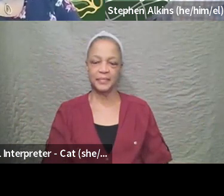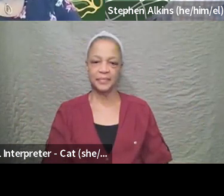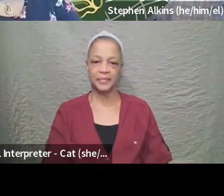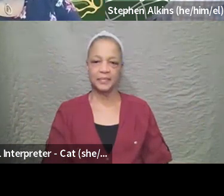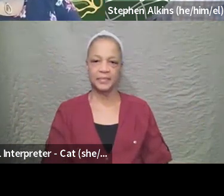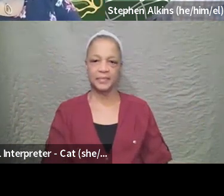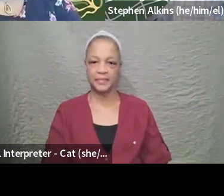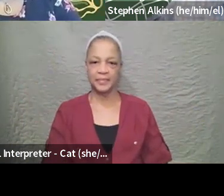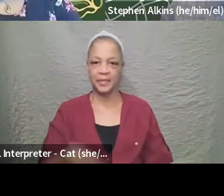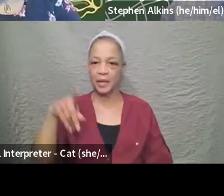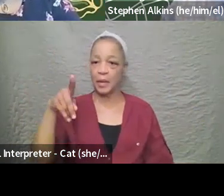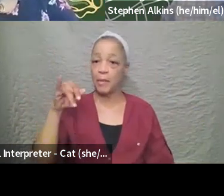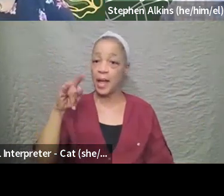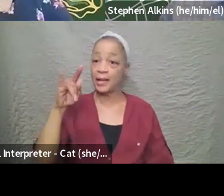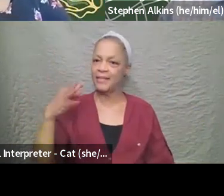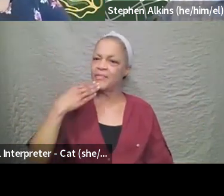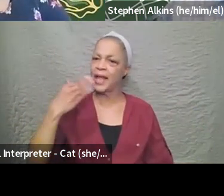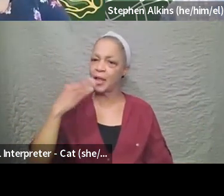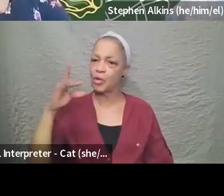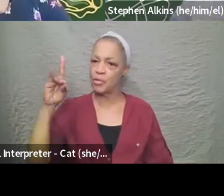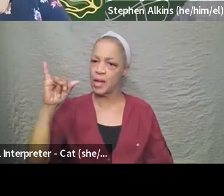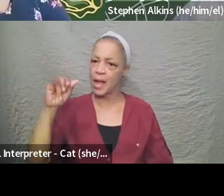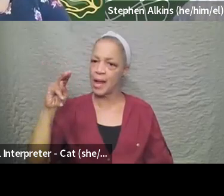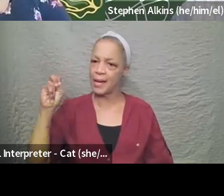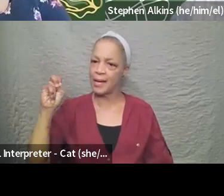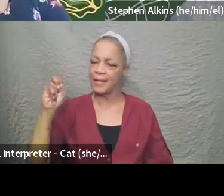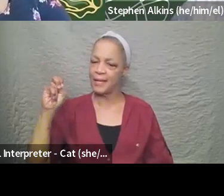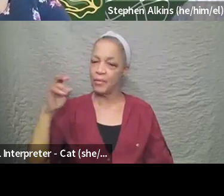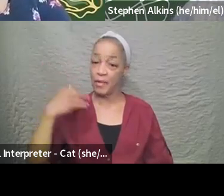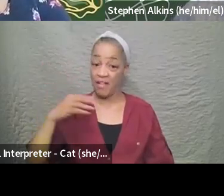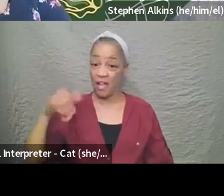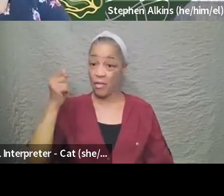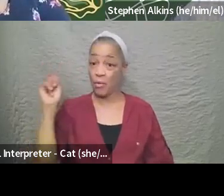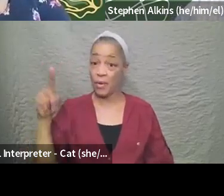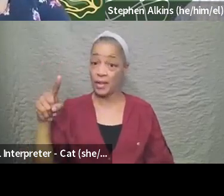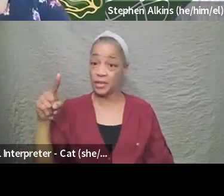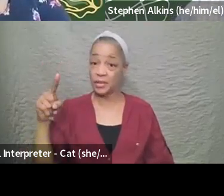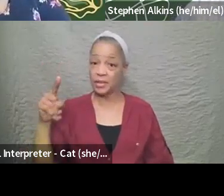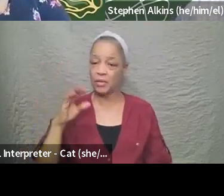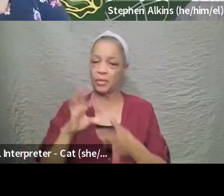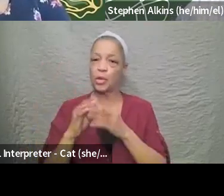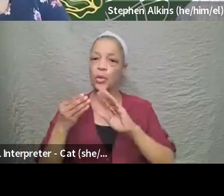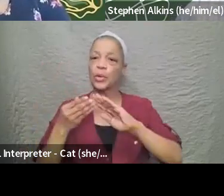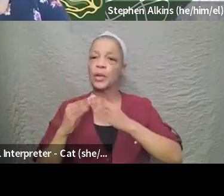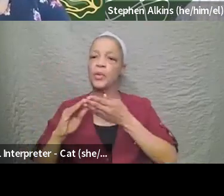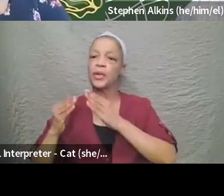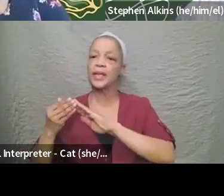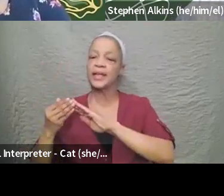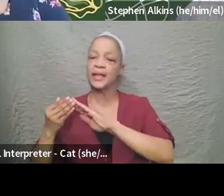Thank you, Diane. So there's another question around community here.